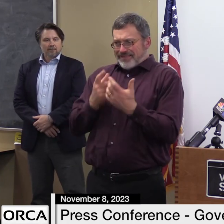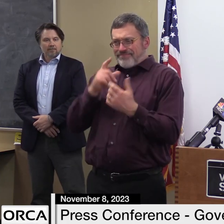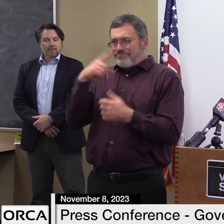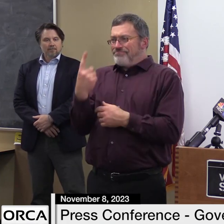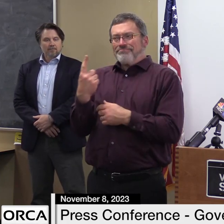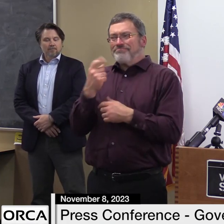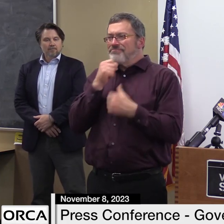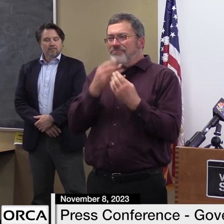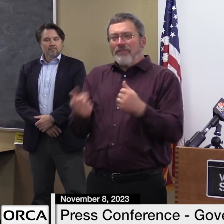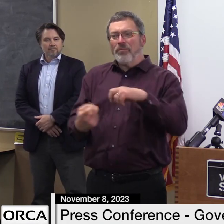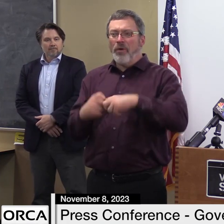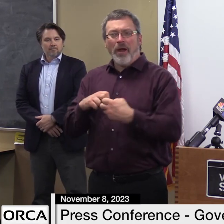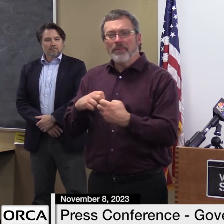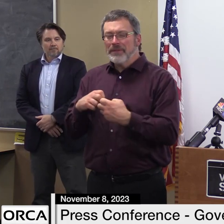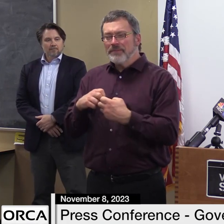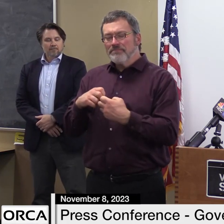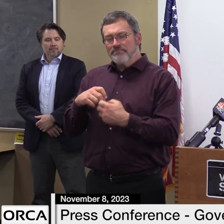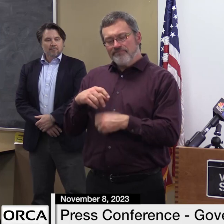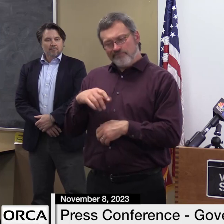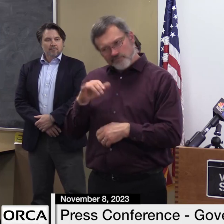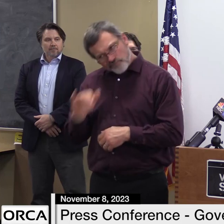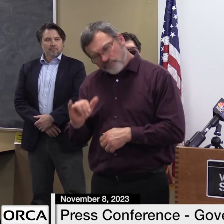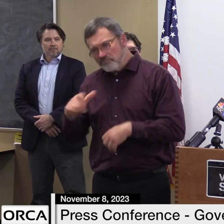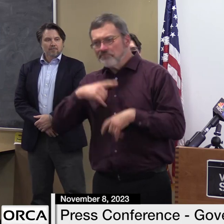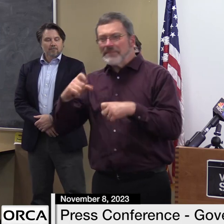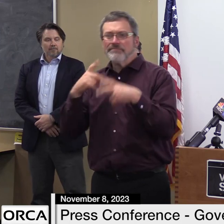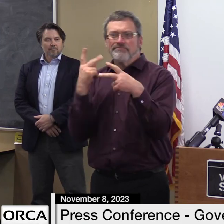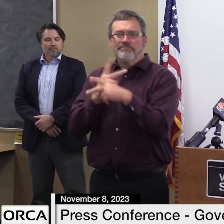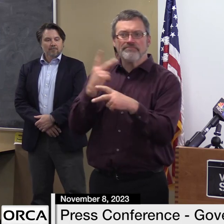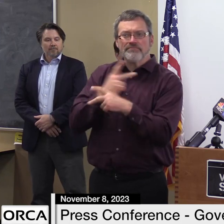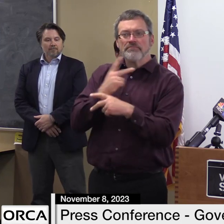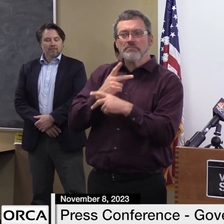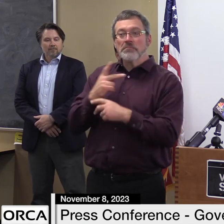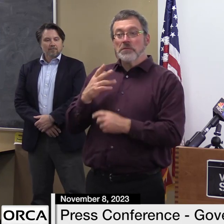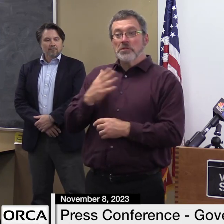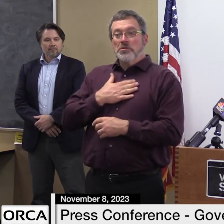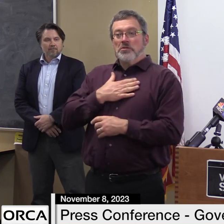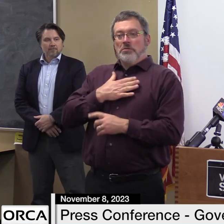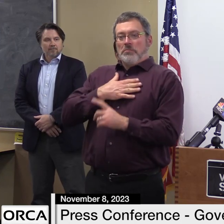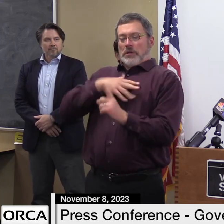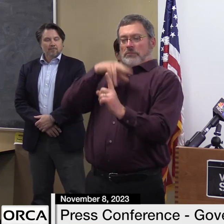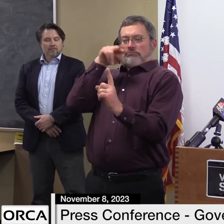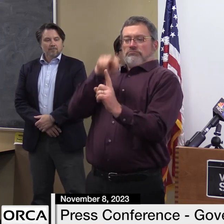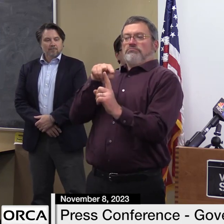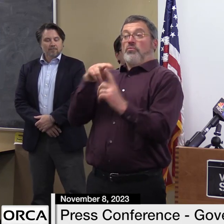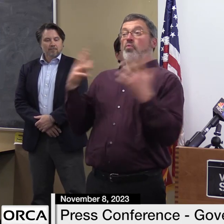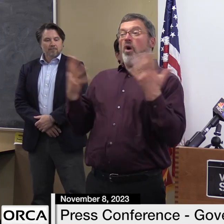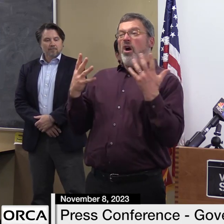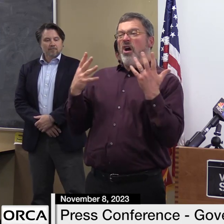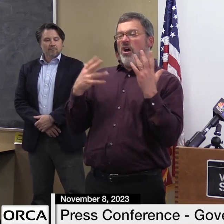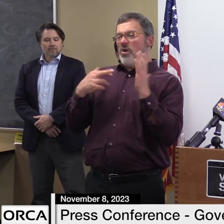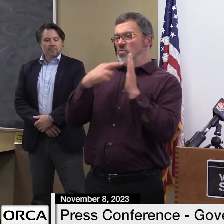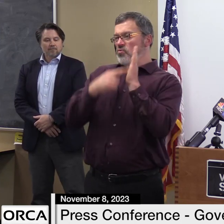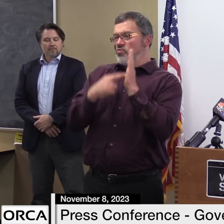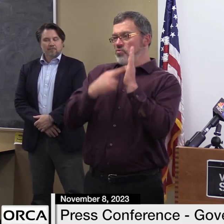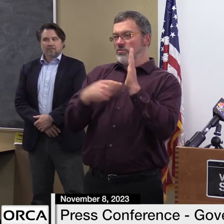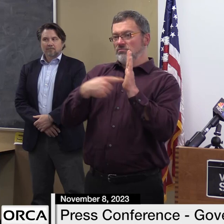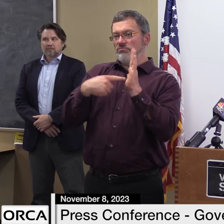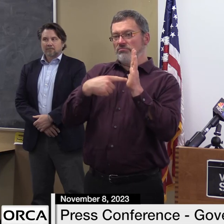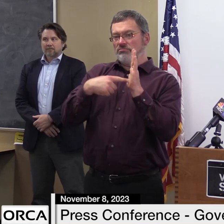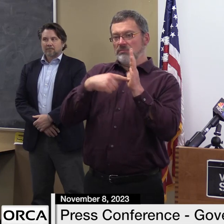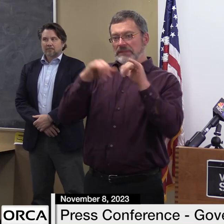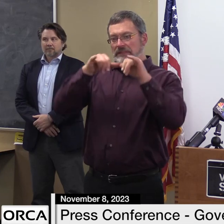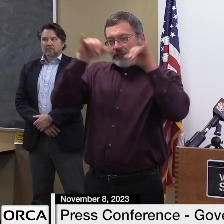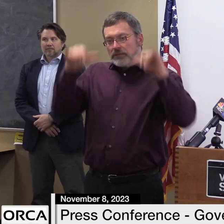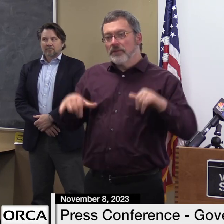believe some of the choke point is the regulatory system that makes building or rehabbing the homes Vermonters